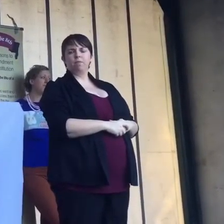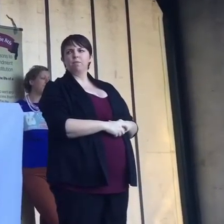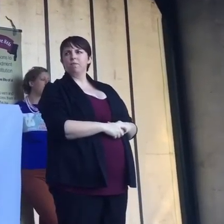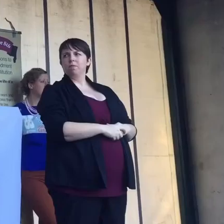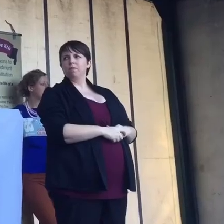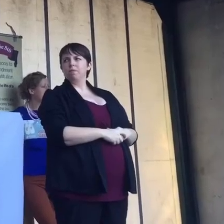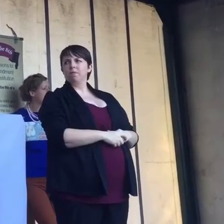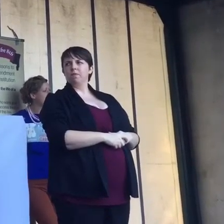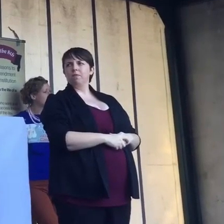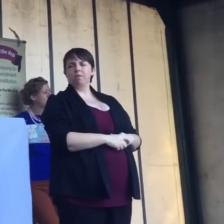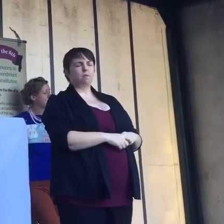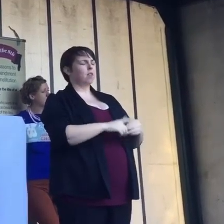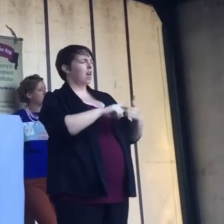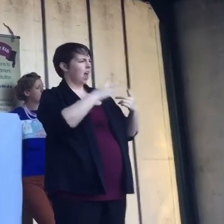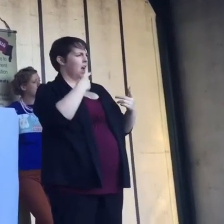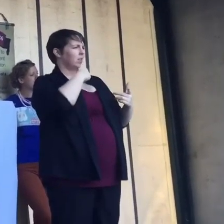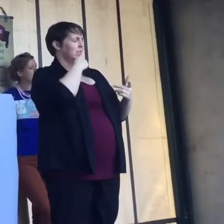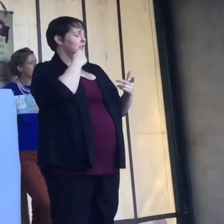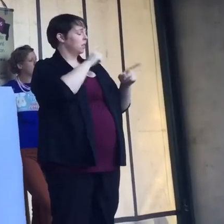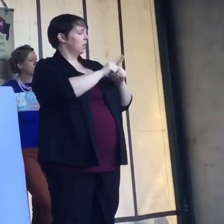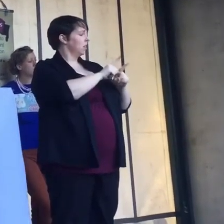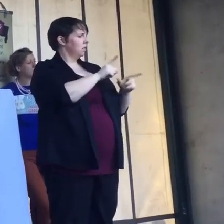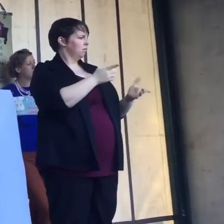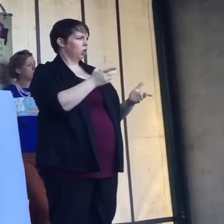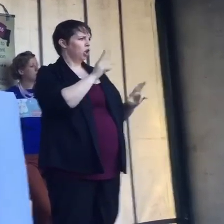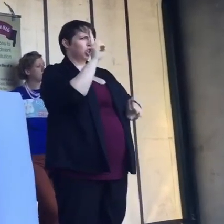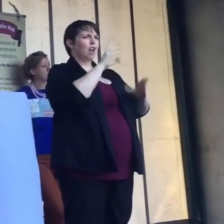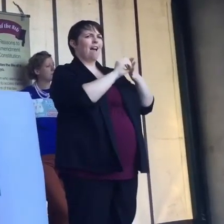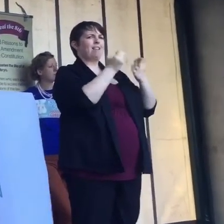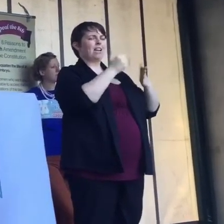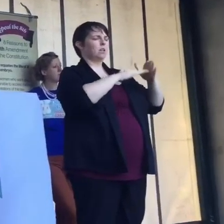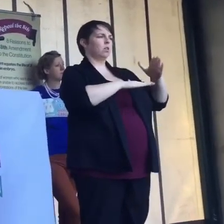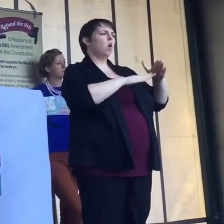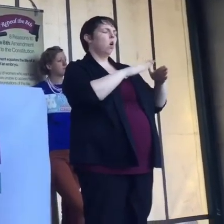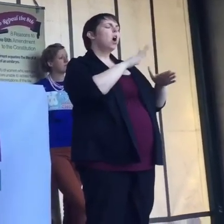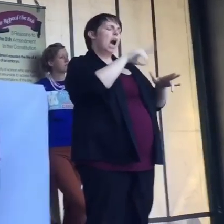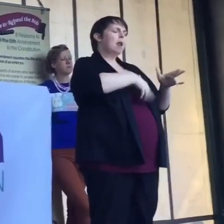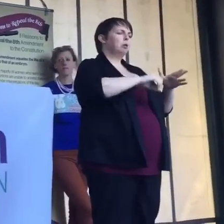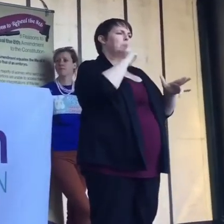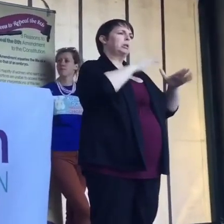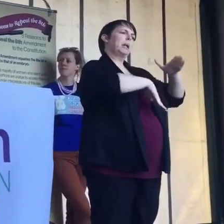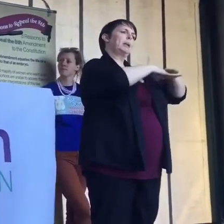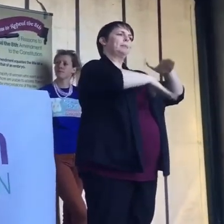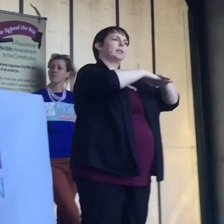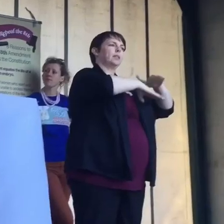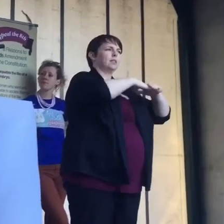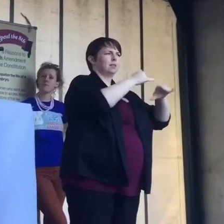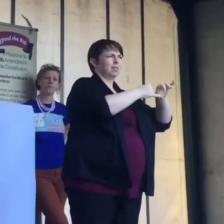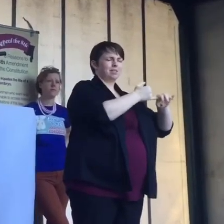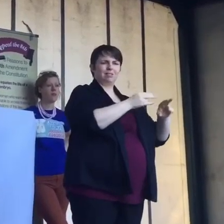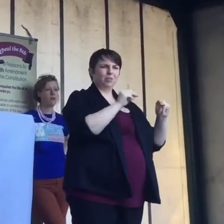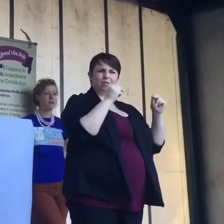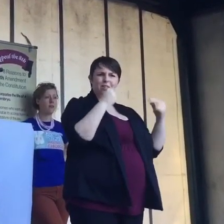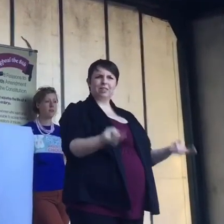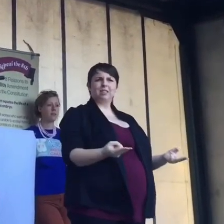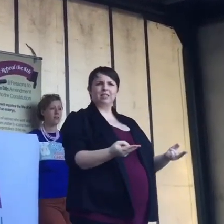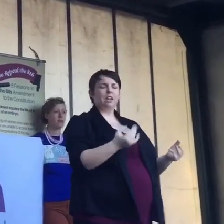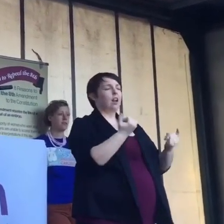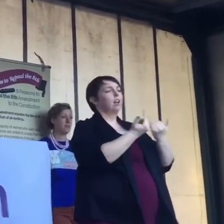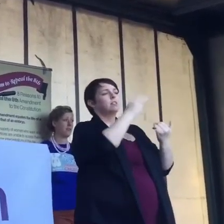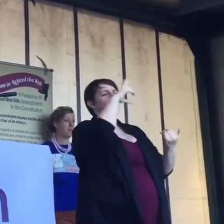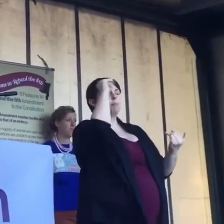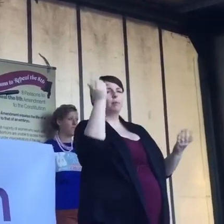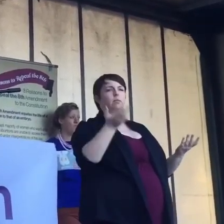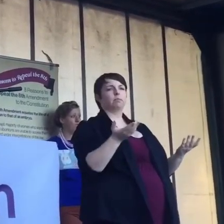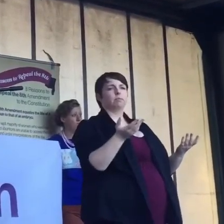We'd also argue there should be no medical restrictions on access to abortion. So for instance, there